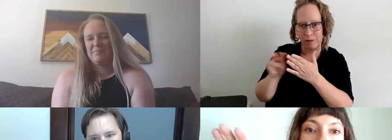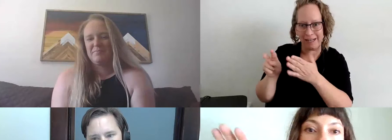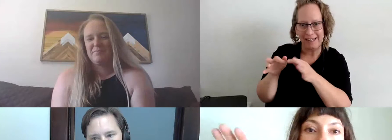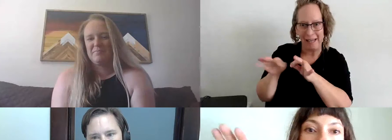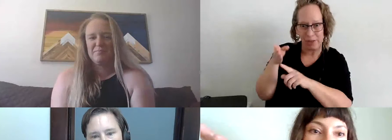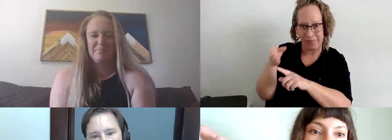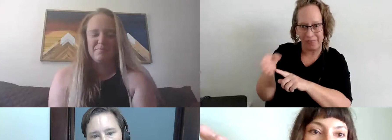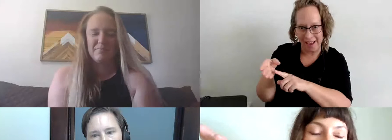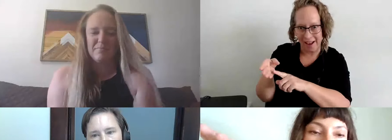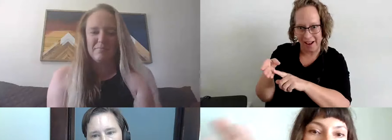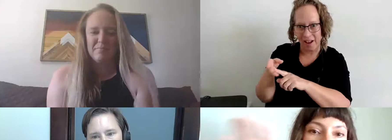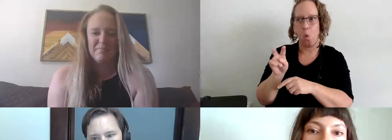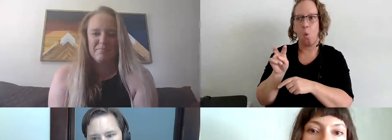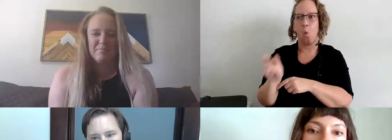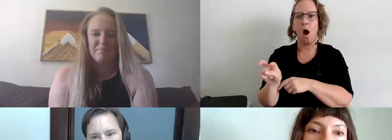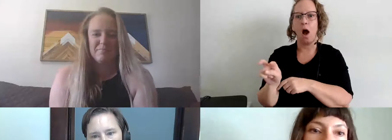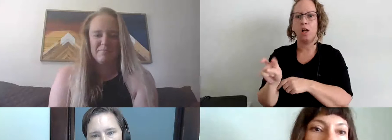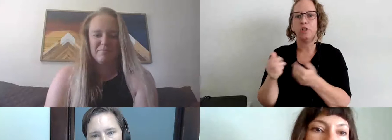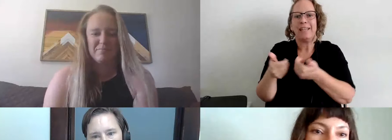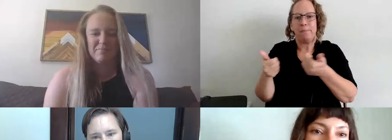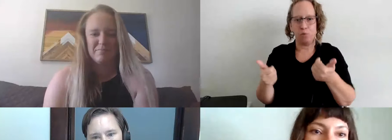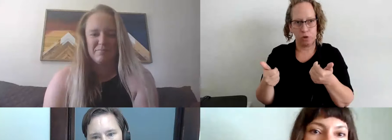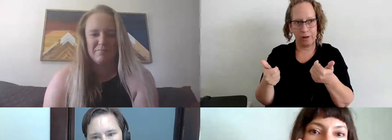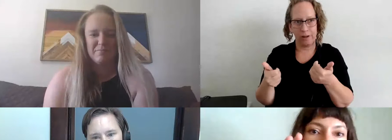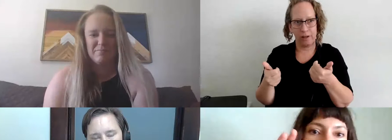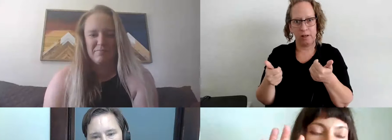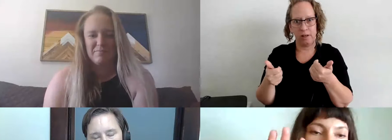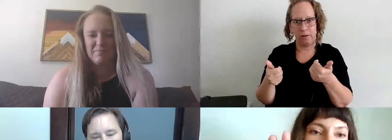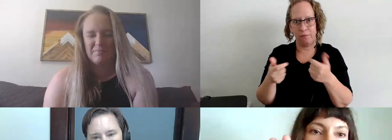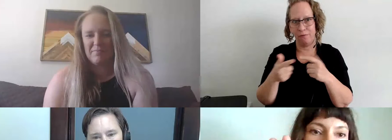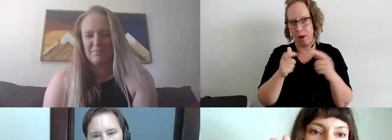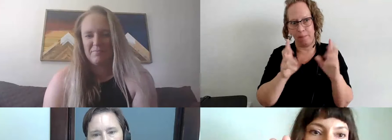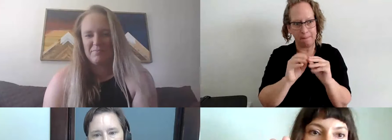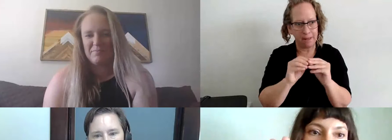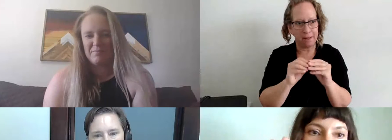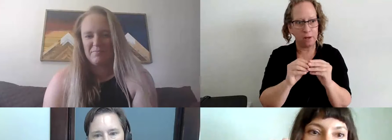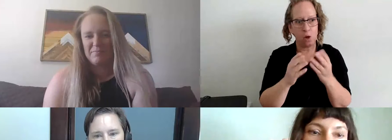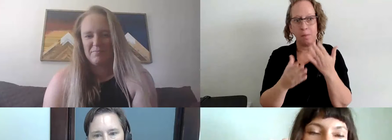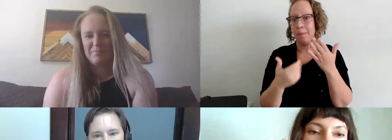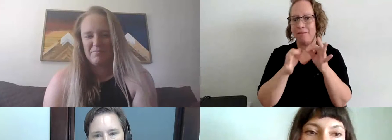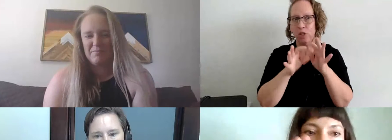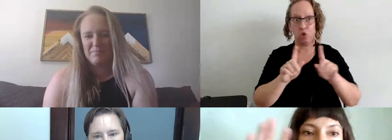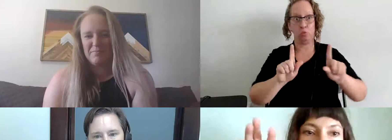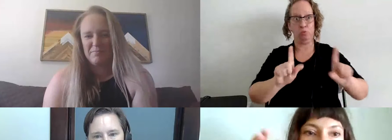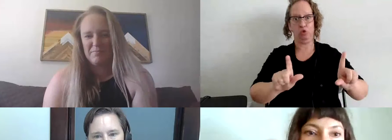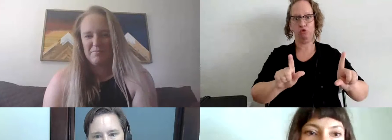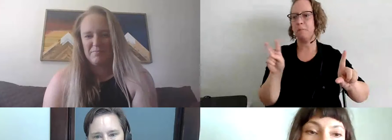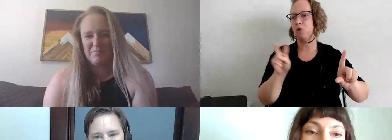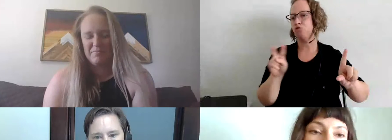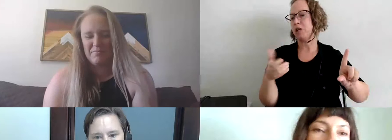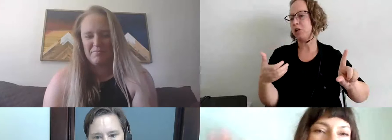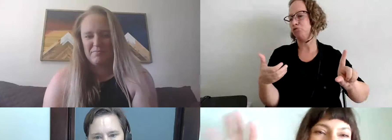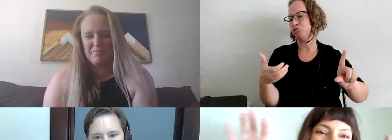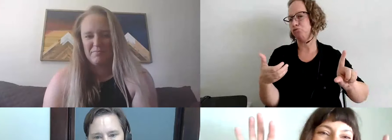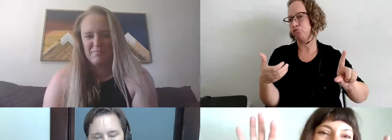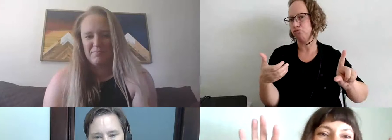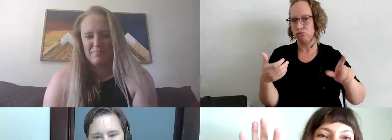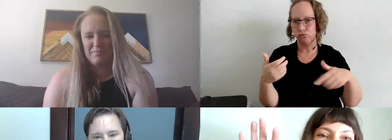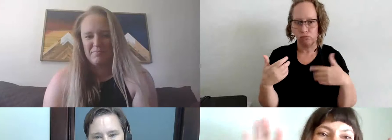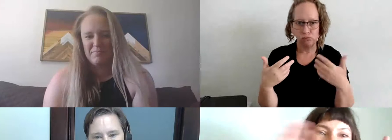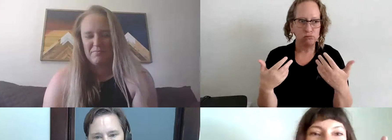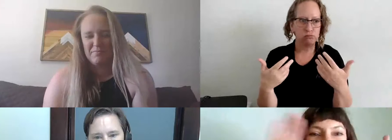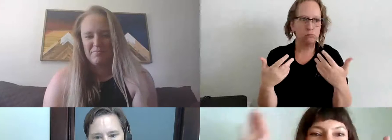and watch that separate from the meeting, or maybe they have an interpreter on their screen. They don't want to overwhelm their screen. Or of course,